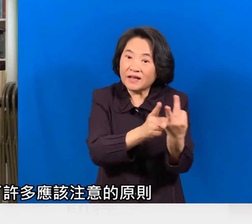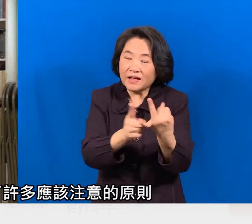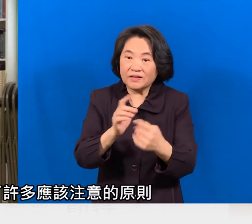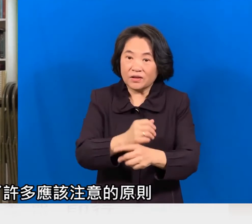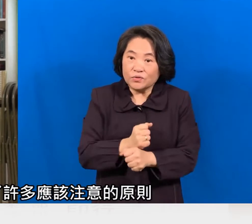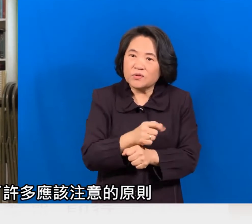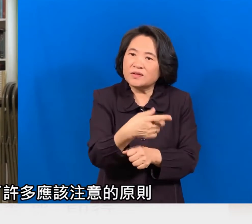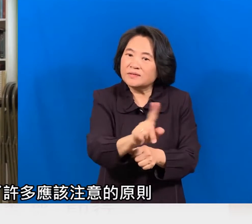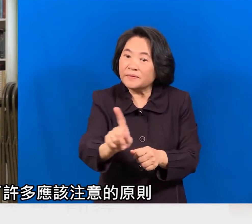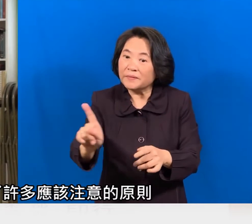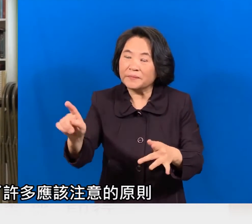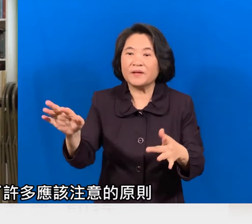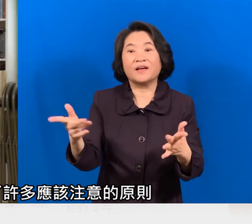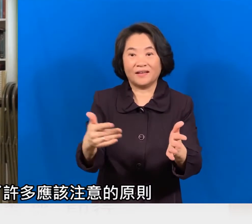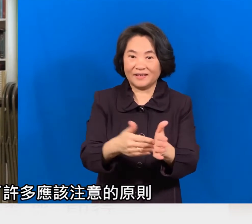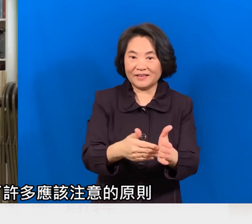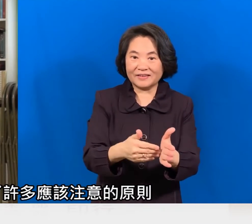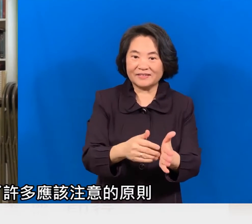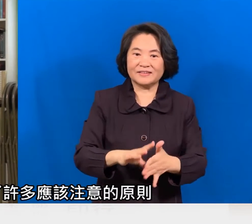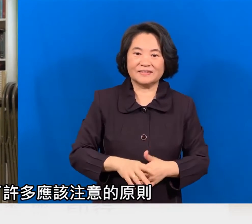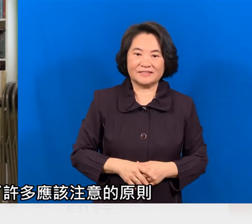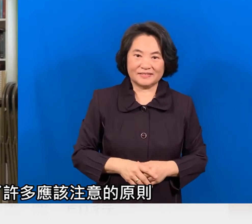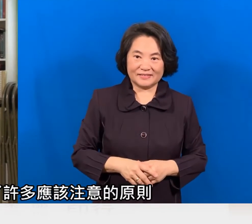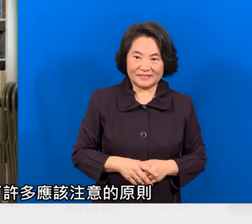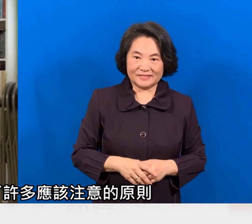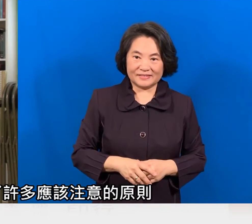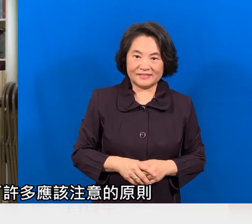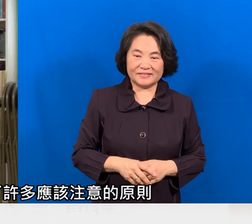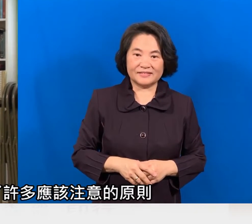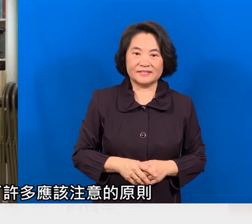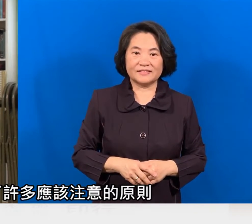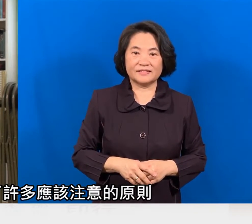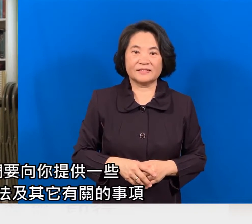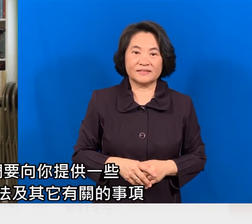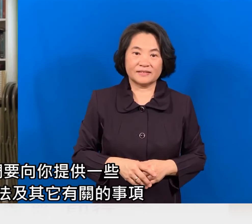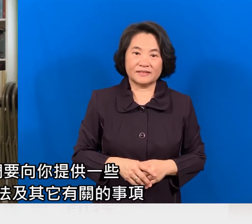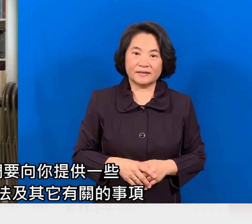Up to this point, we have been discussing several principles which you should pay close attention to.